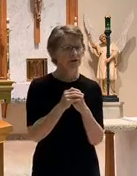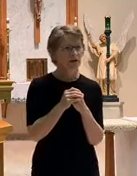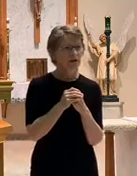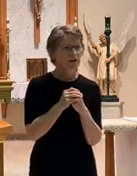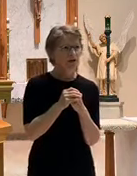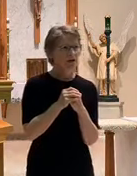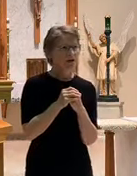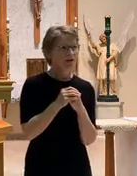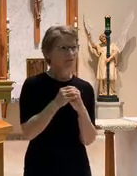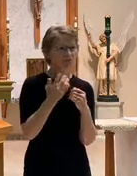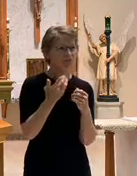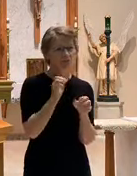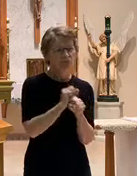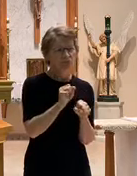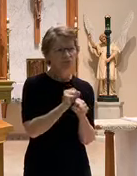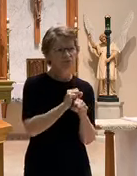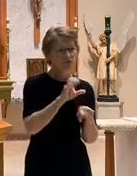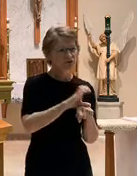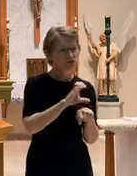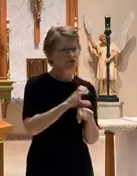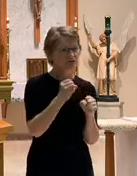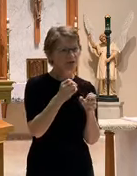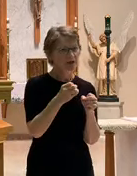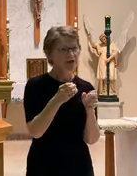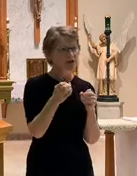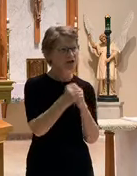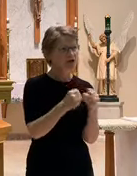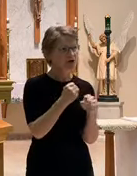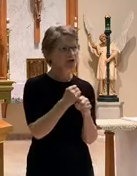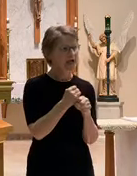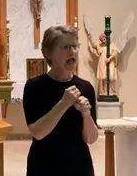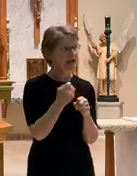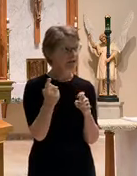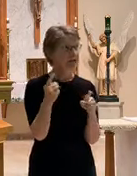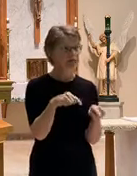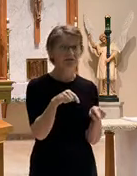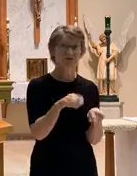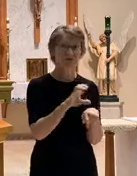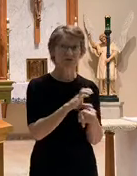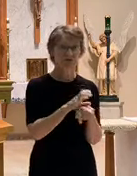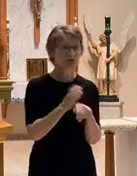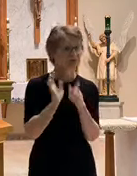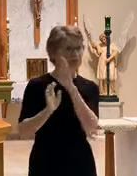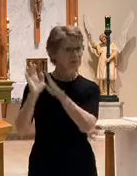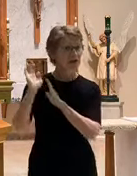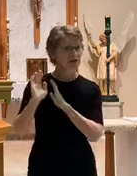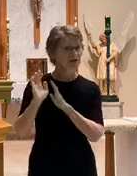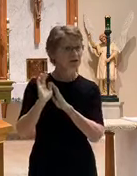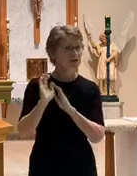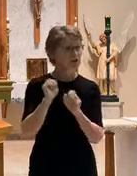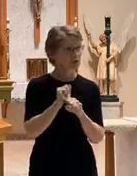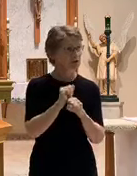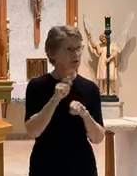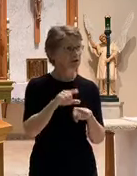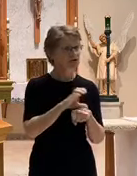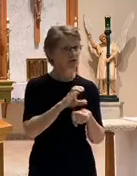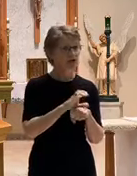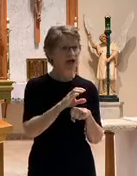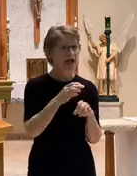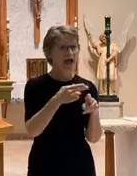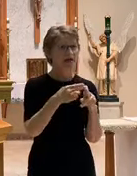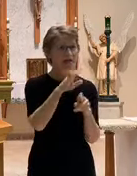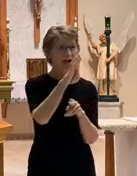priests, became your spiritual leaders here. But the Benedictines, they were followers